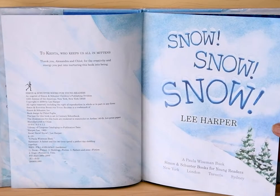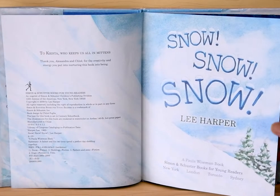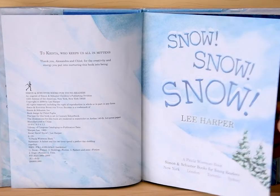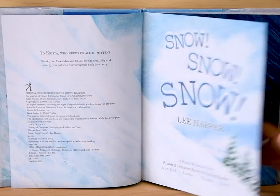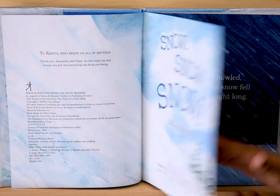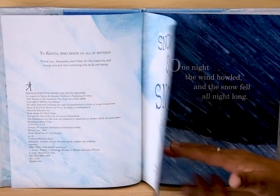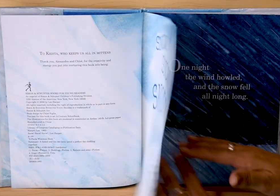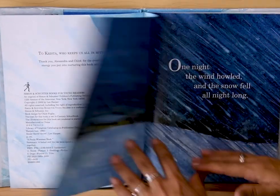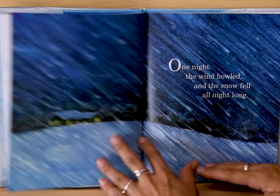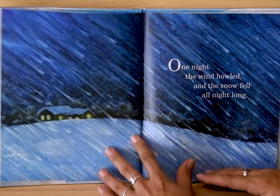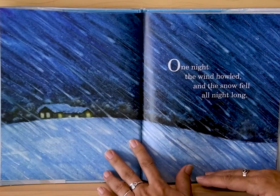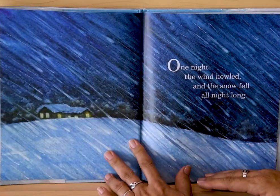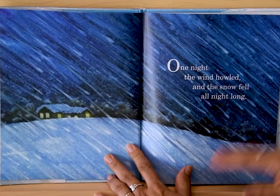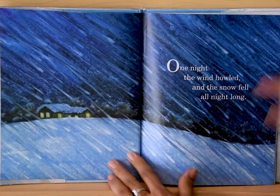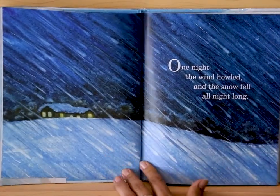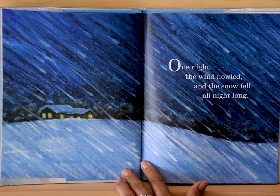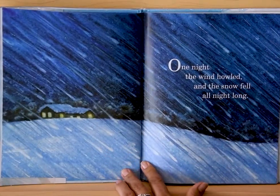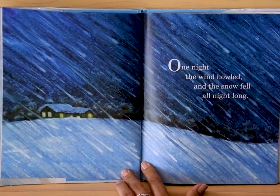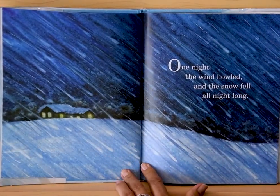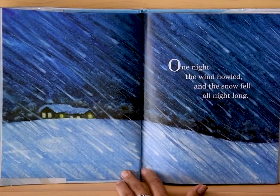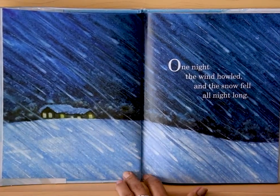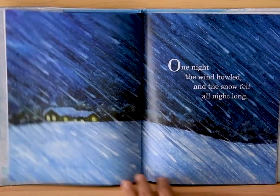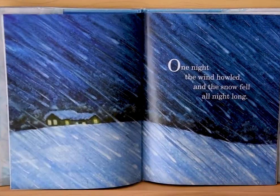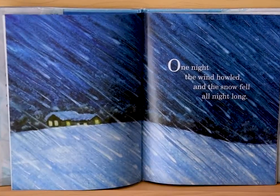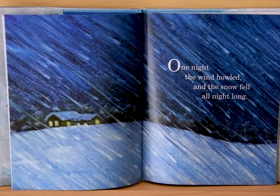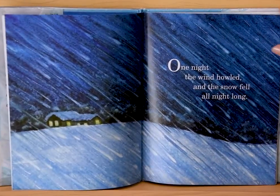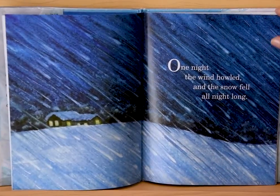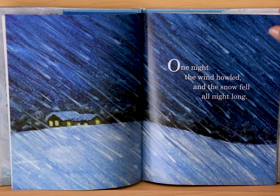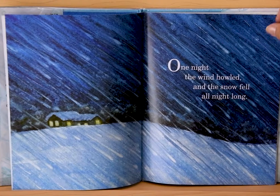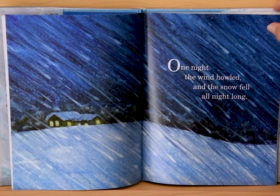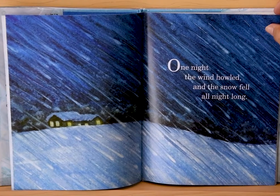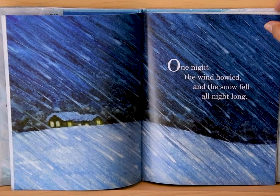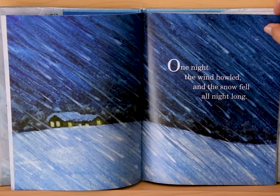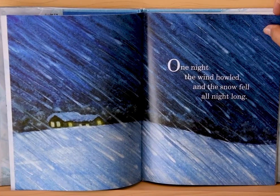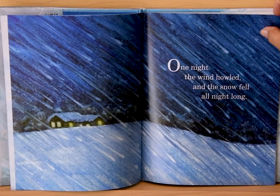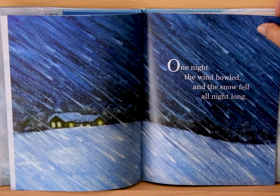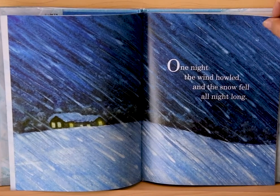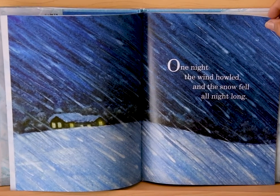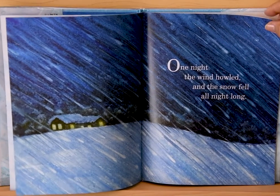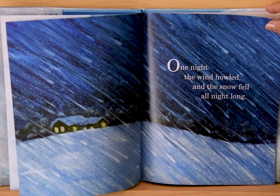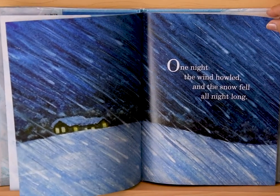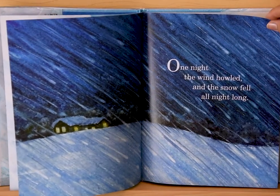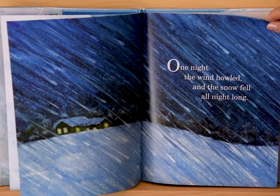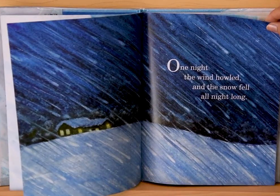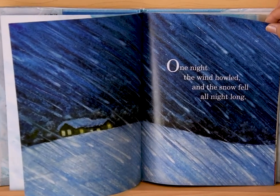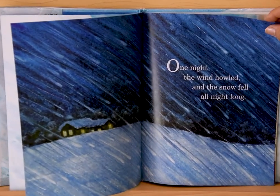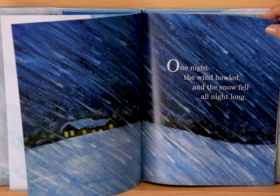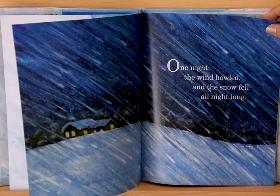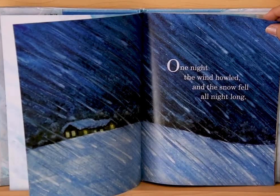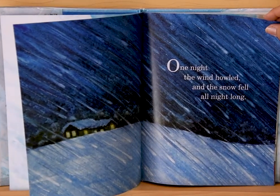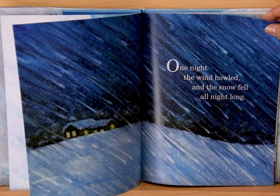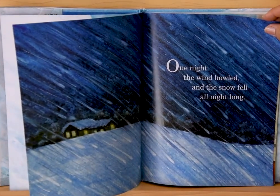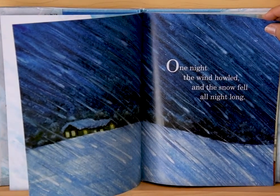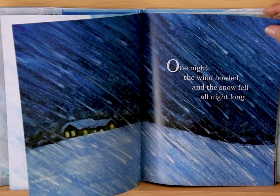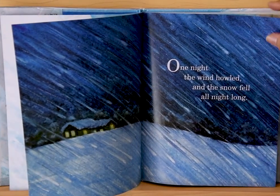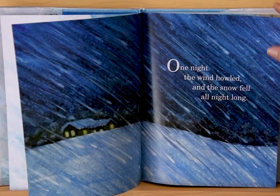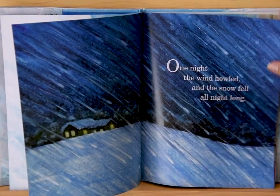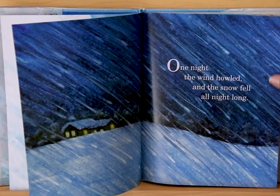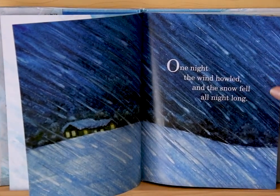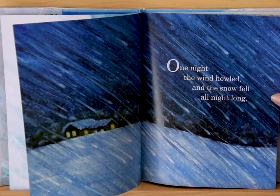and Schulter Books for Young Children. One night, the wind howled and the snow